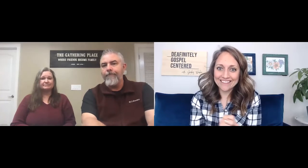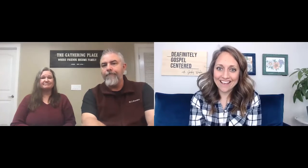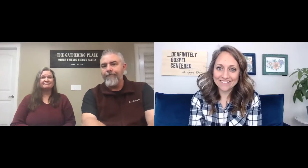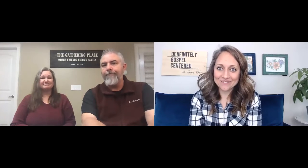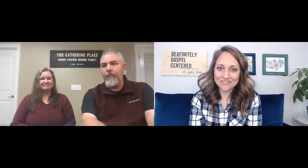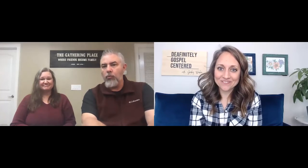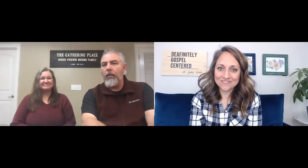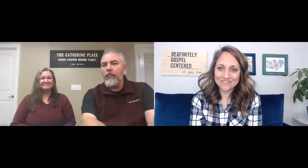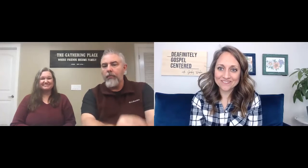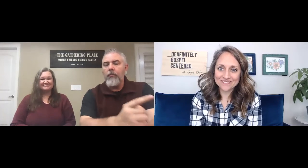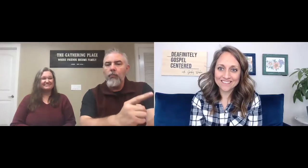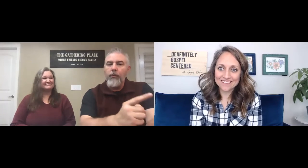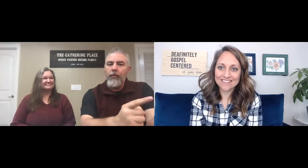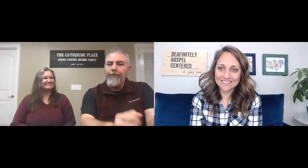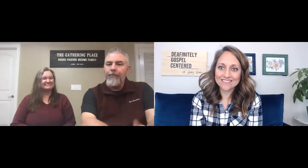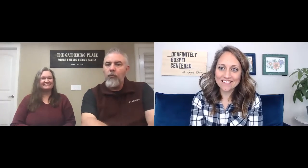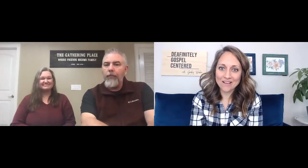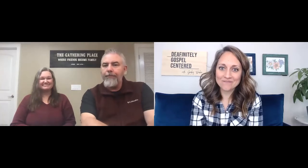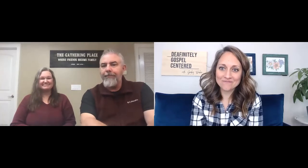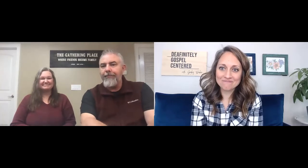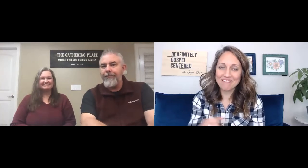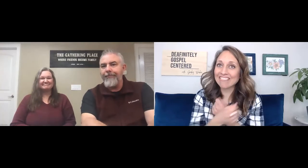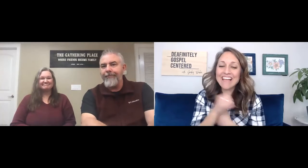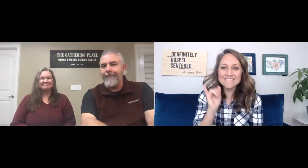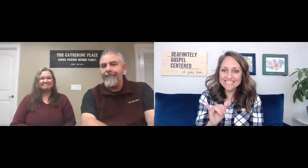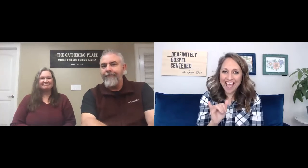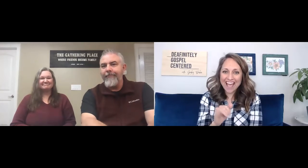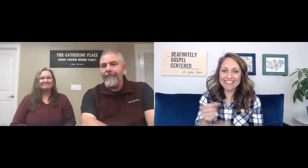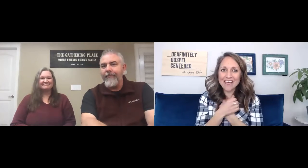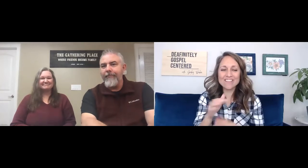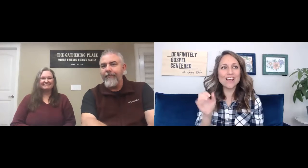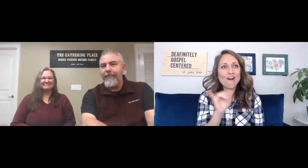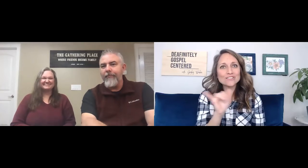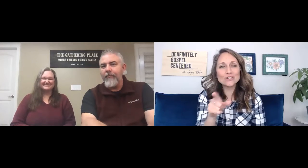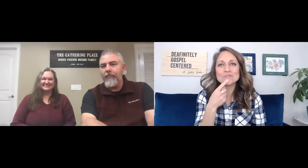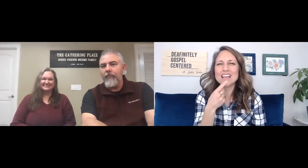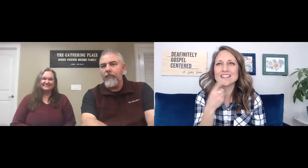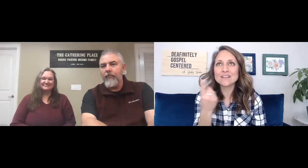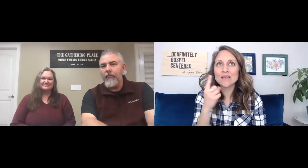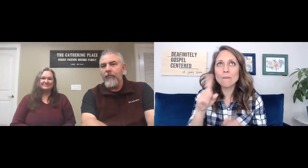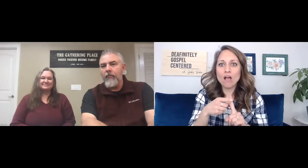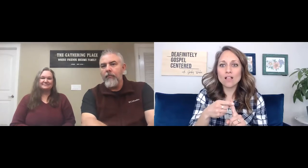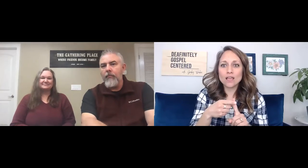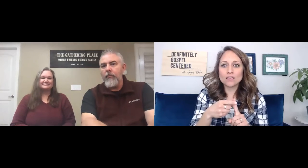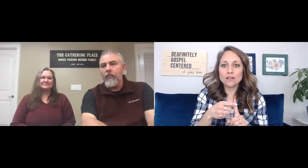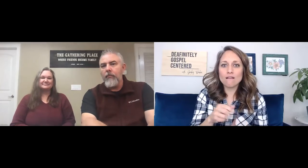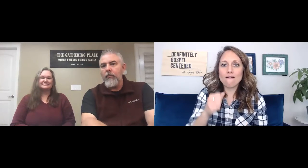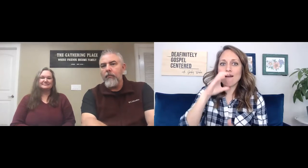Yeah. That's true. Wow, I love that. Also, you said something about a